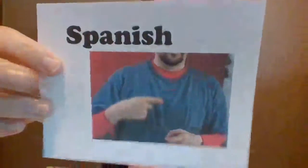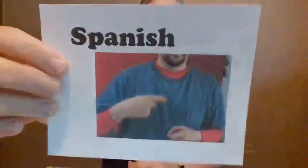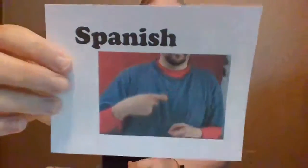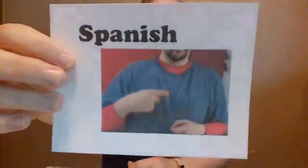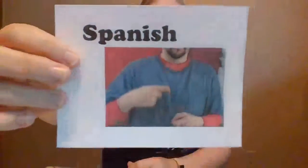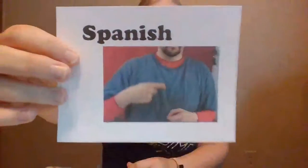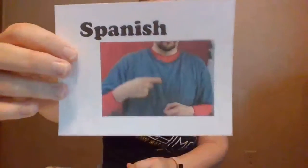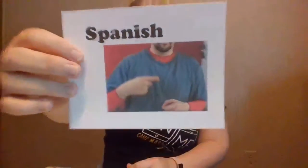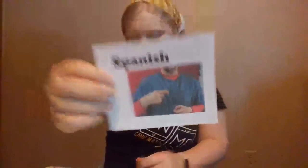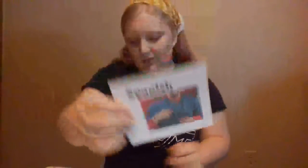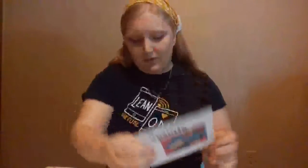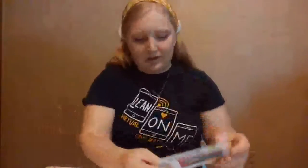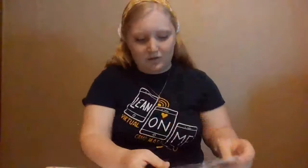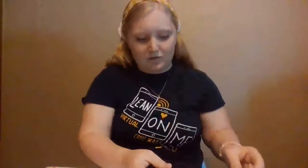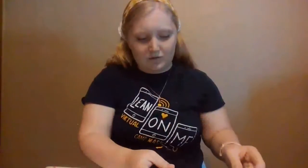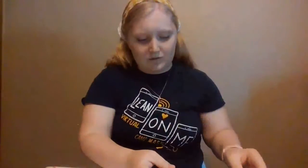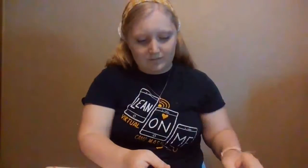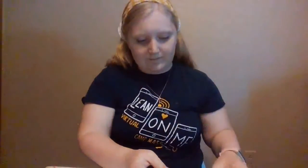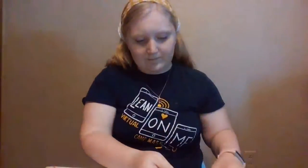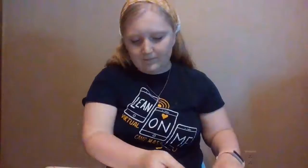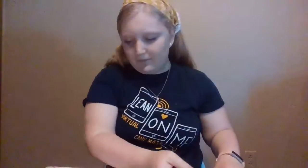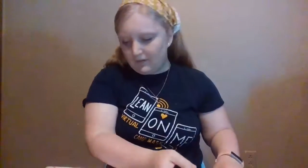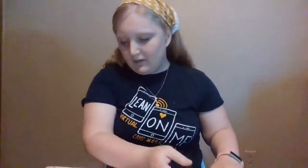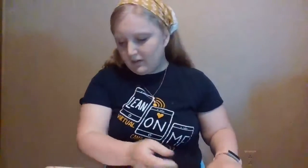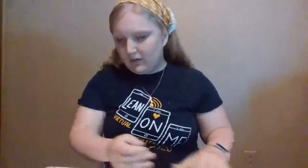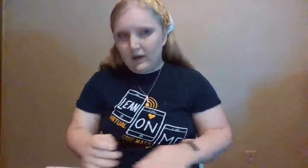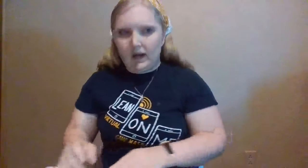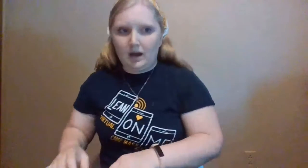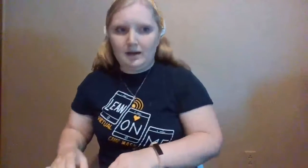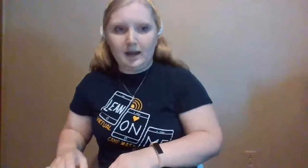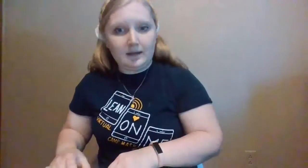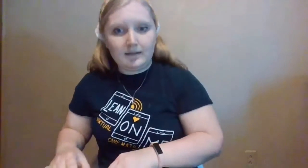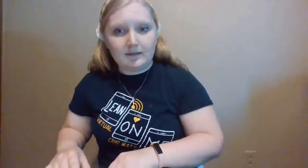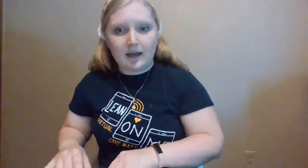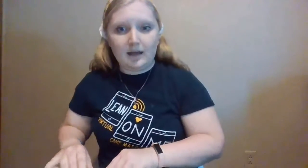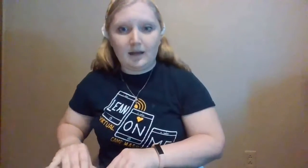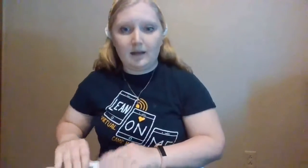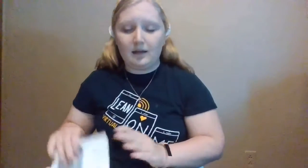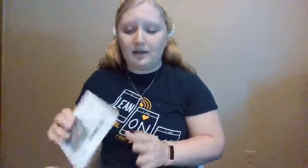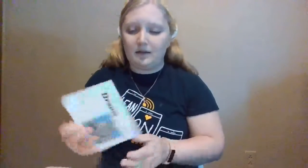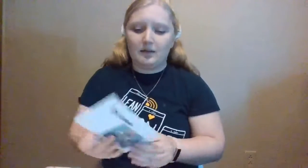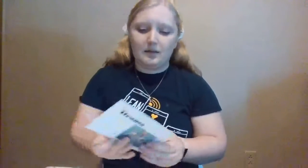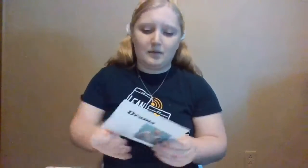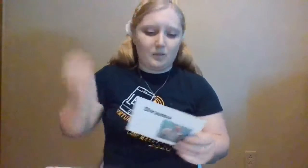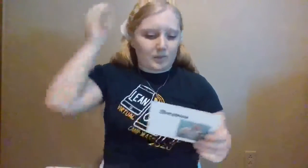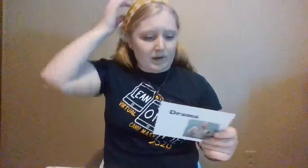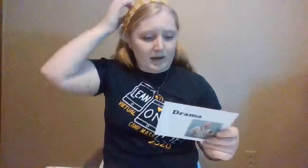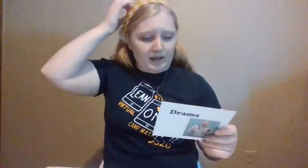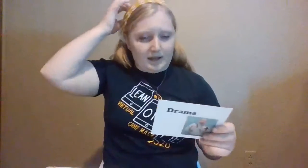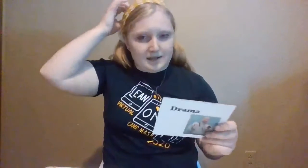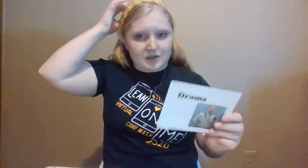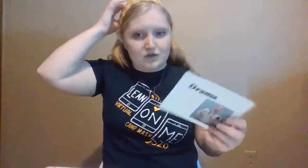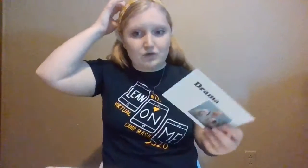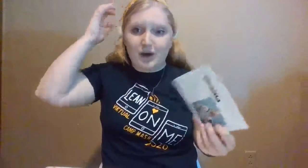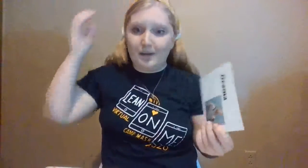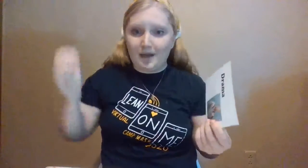So a foreign language. Right, our next one is